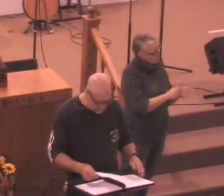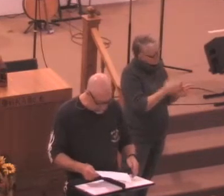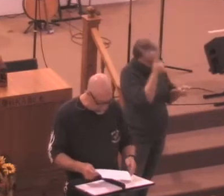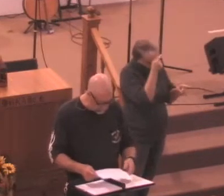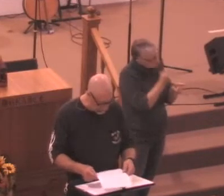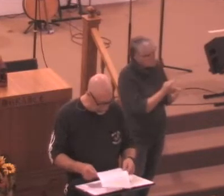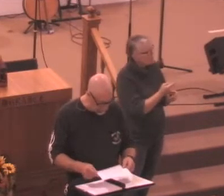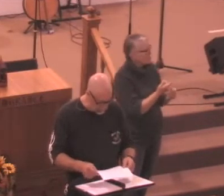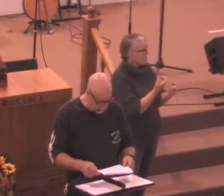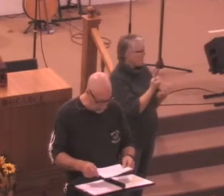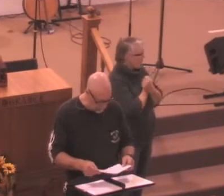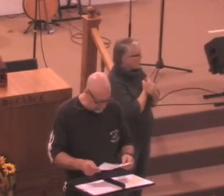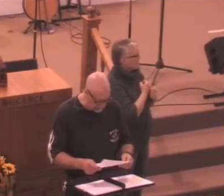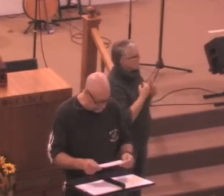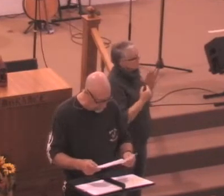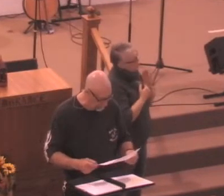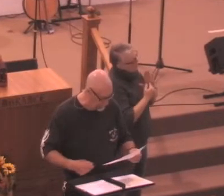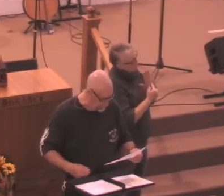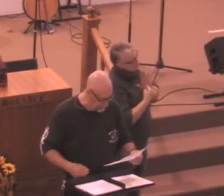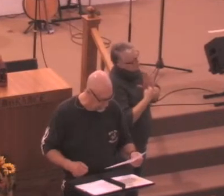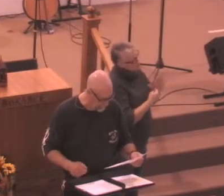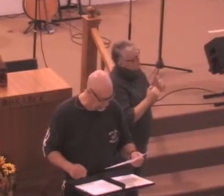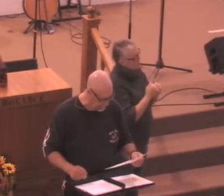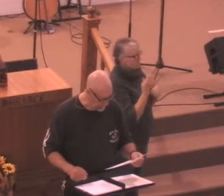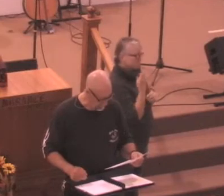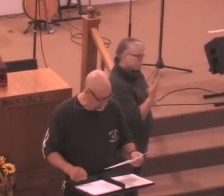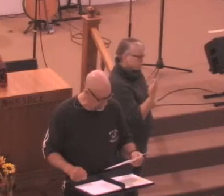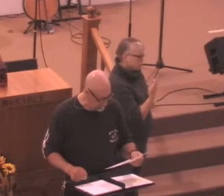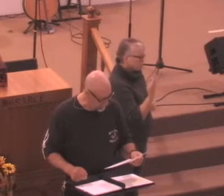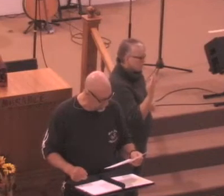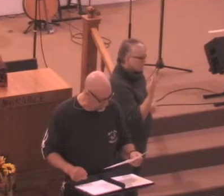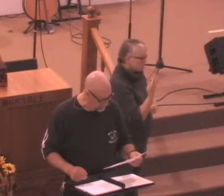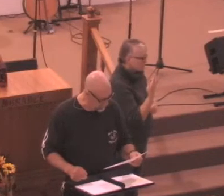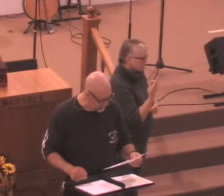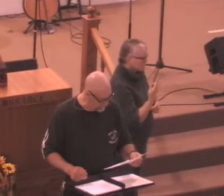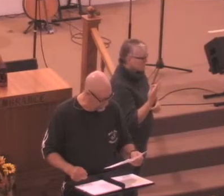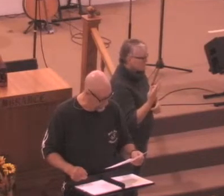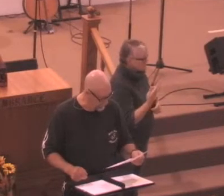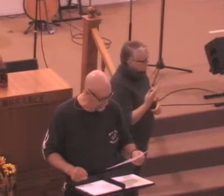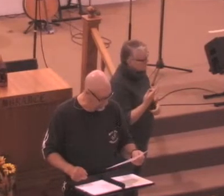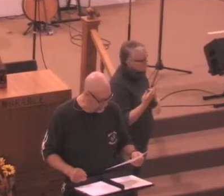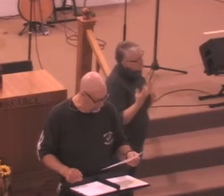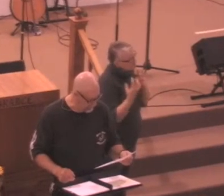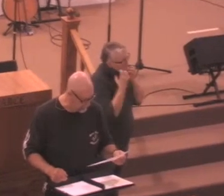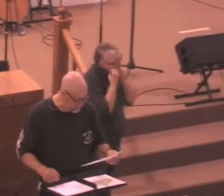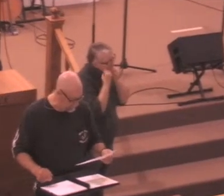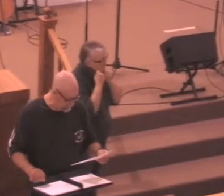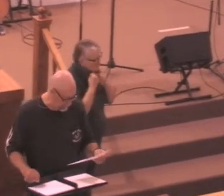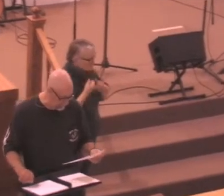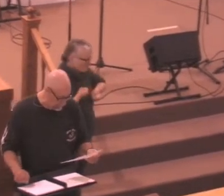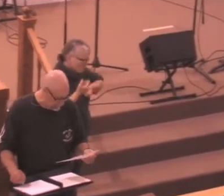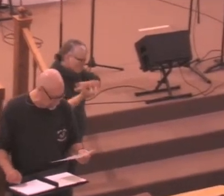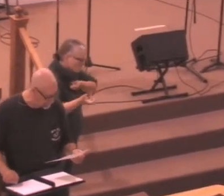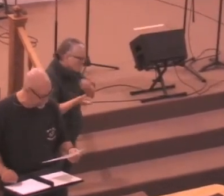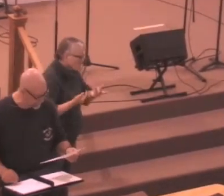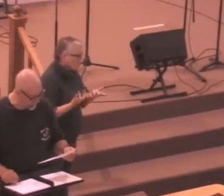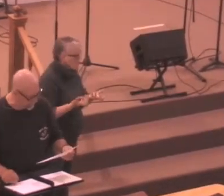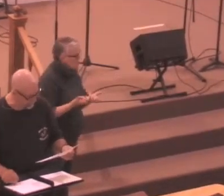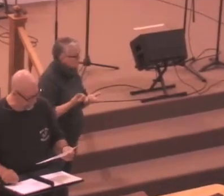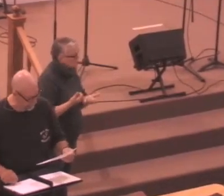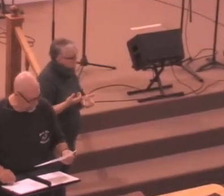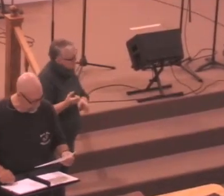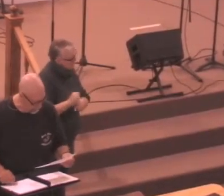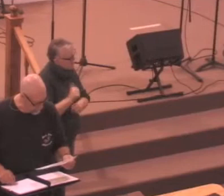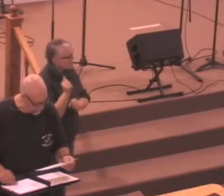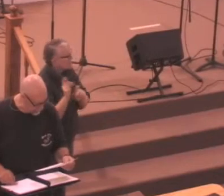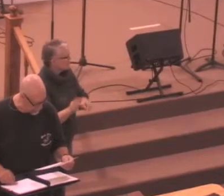of love is most often shown within close friendships. This is a generous and affectionate love that seeks to make the other person